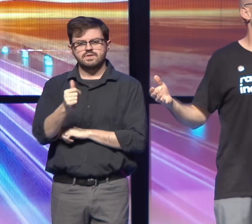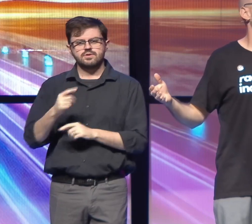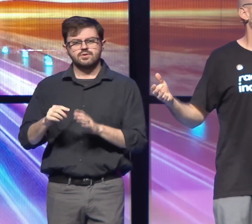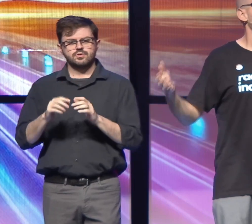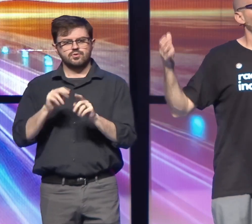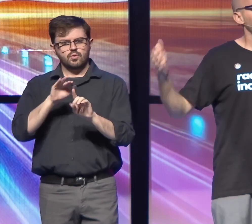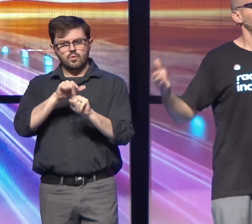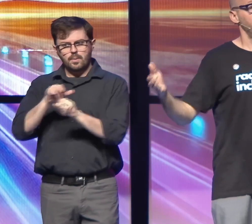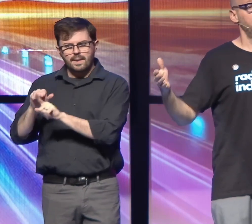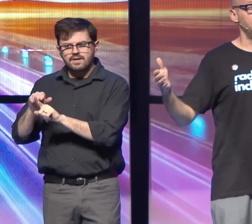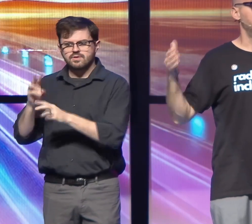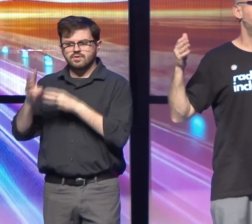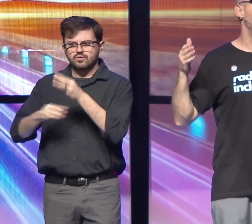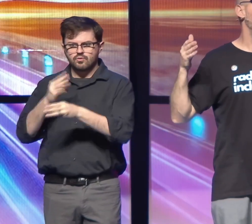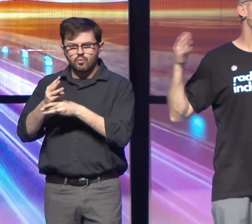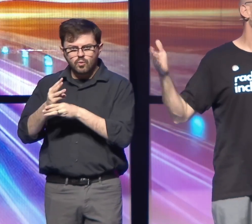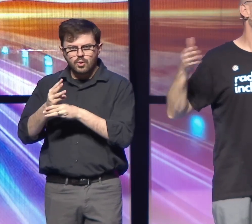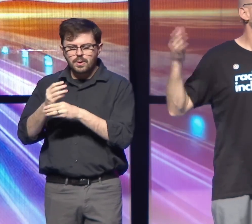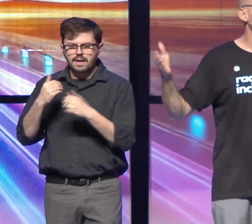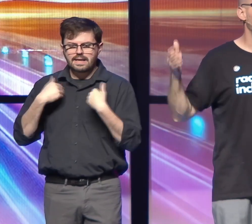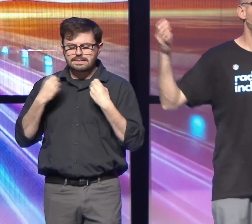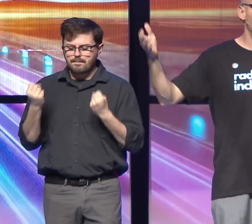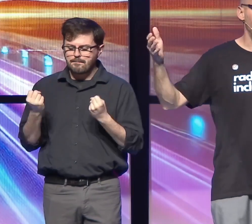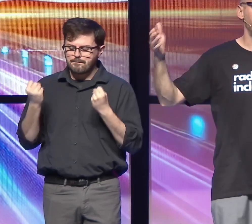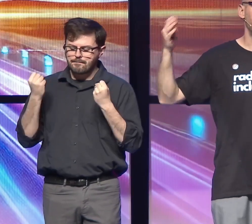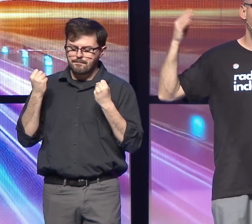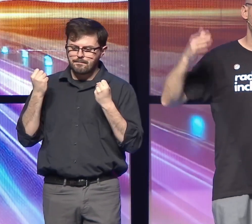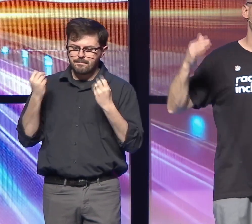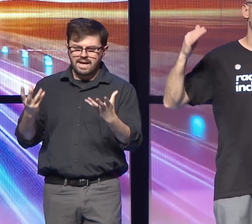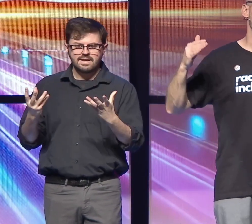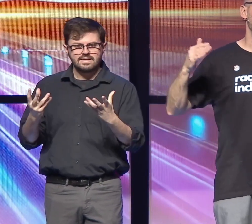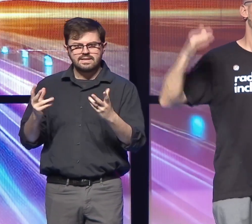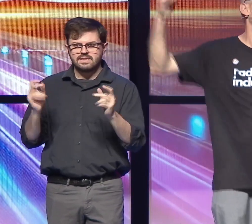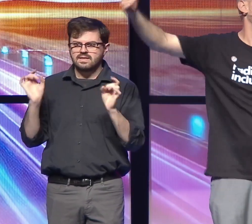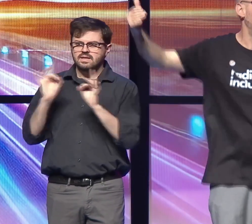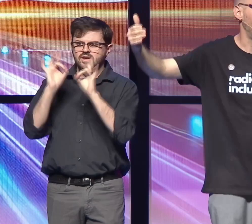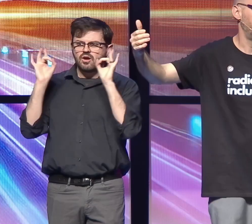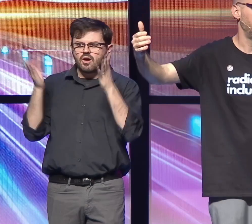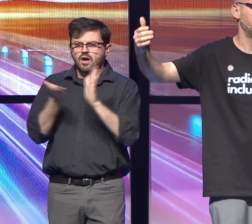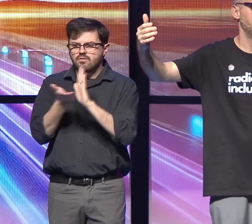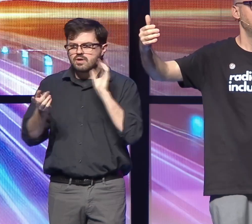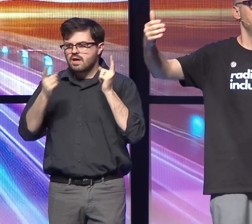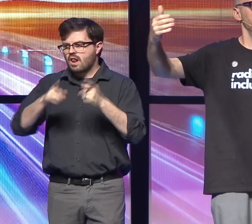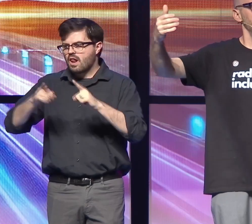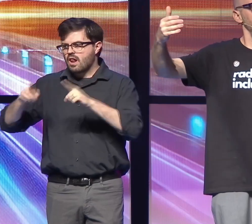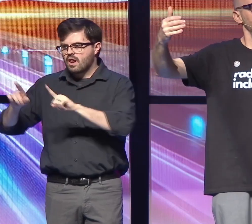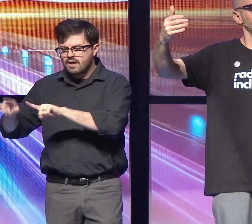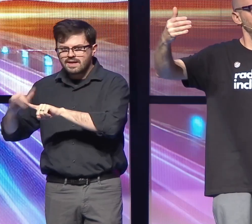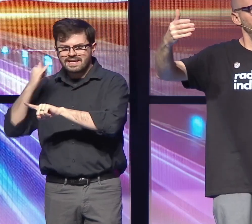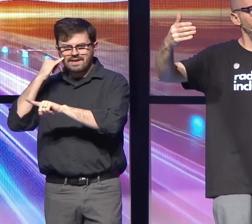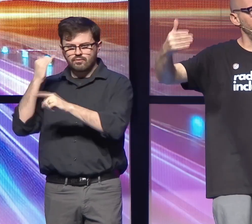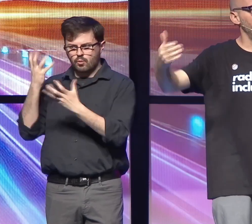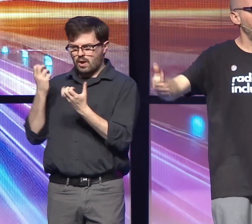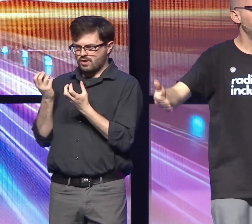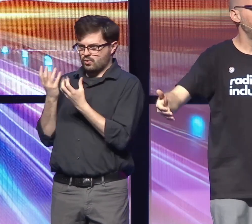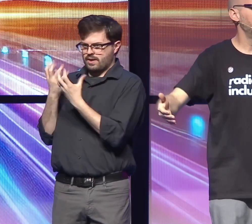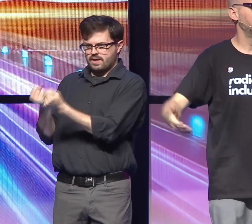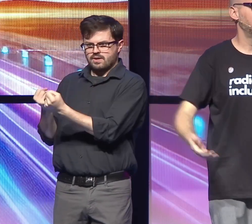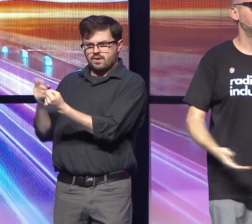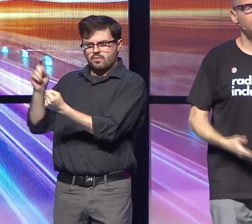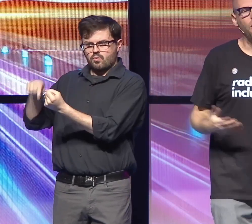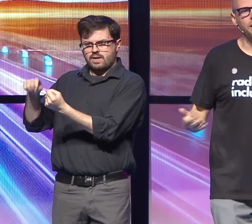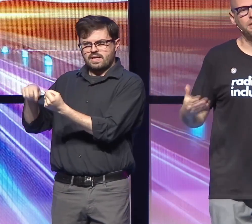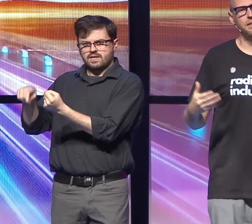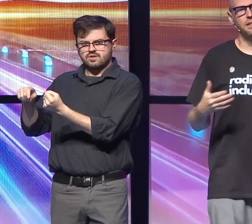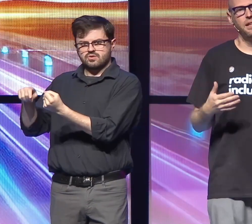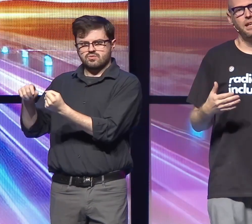things. And we oftentimes think that to meet and heal those terrible things, we have to do even more terrible things. But the way of Jesus